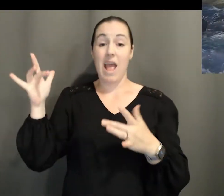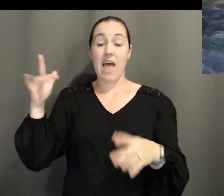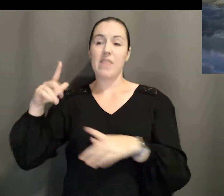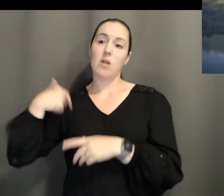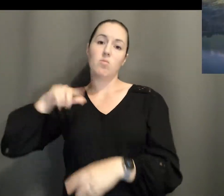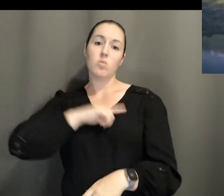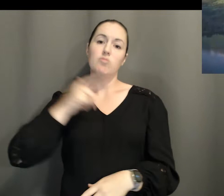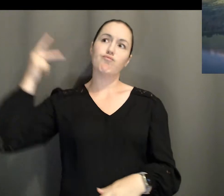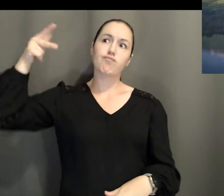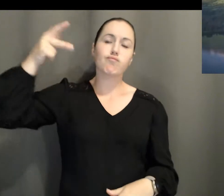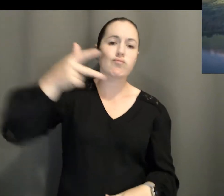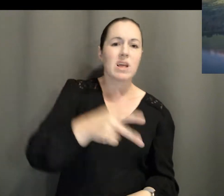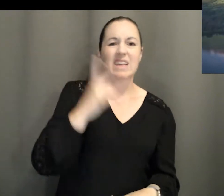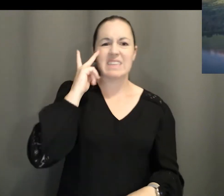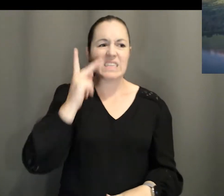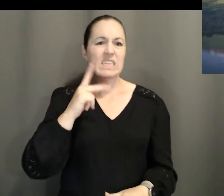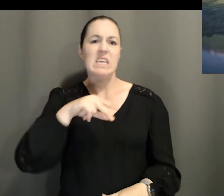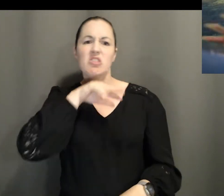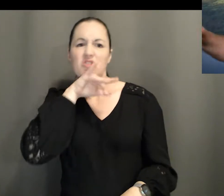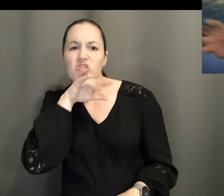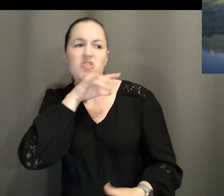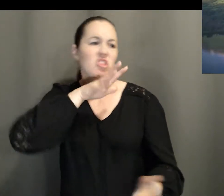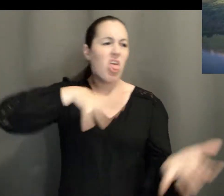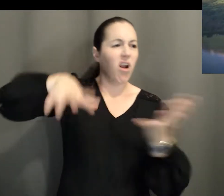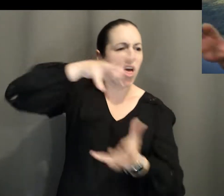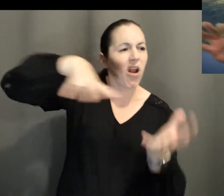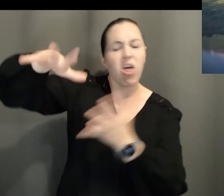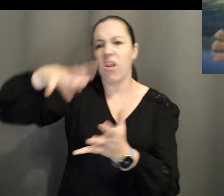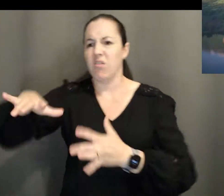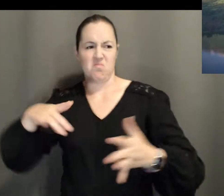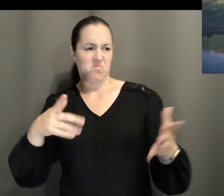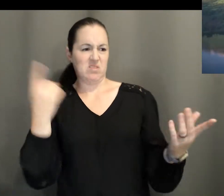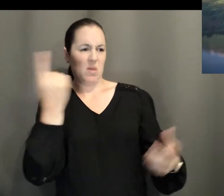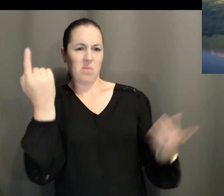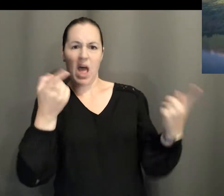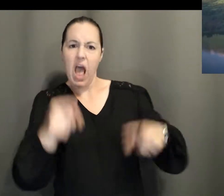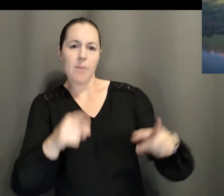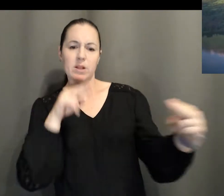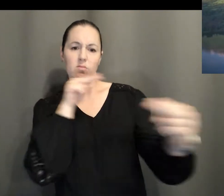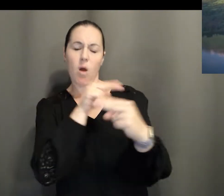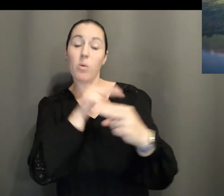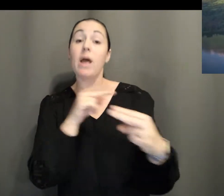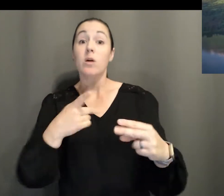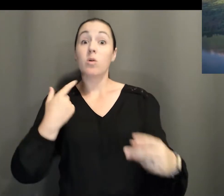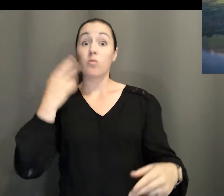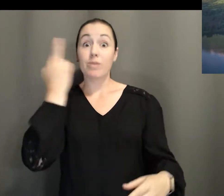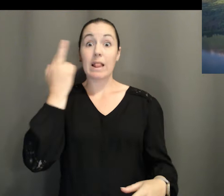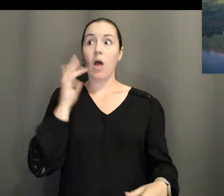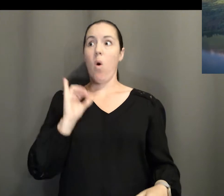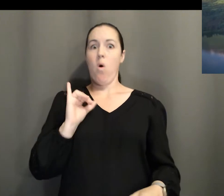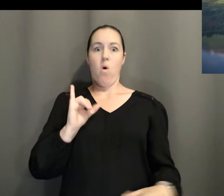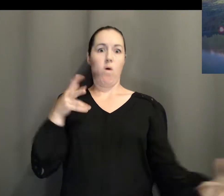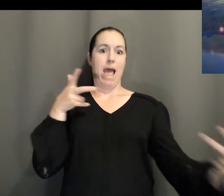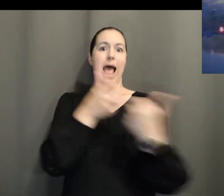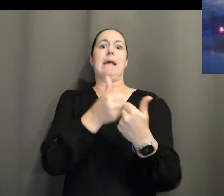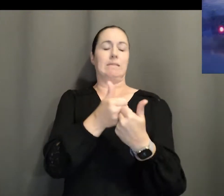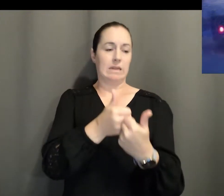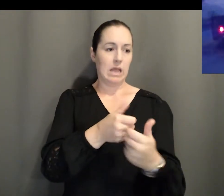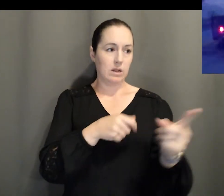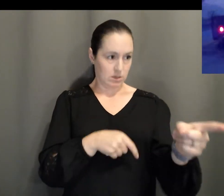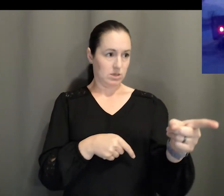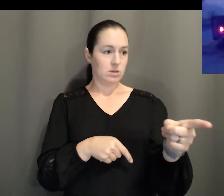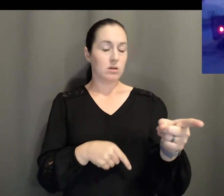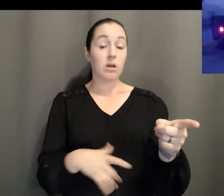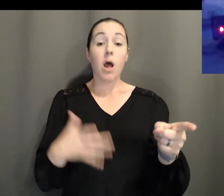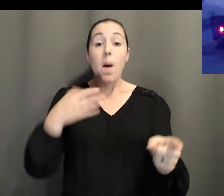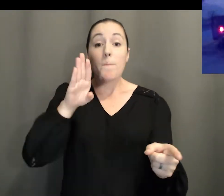heading home. And then suddenly there's a cloud of dust and commotion and things in front of us on the highway. What is that? And we realize it's an